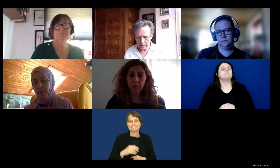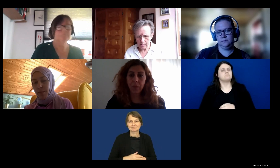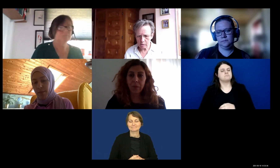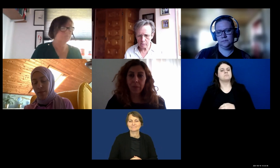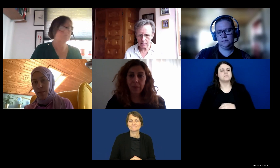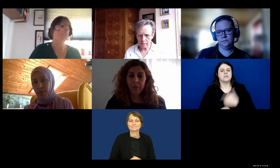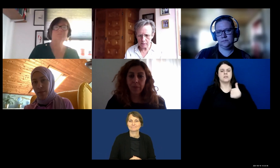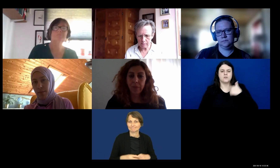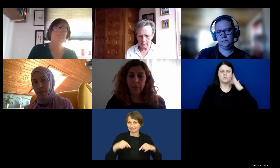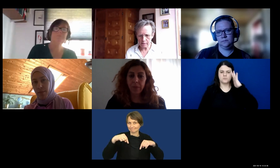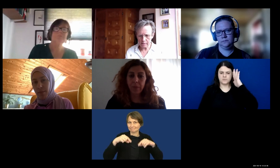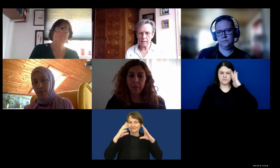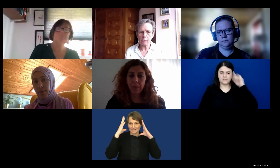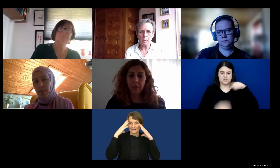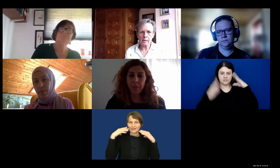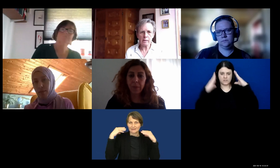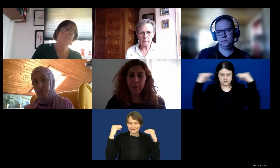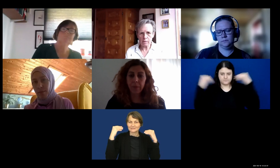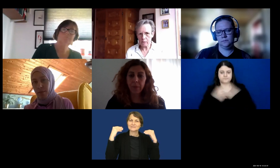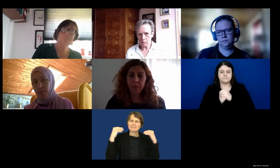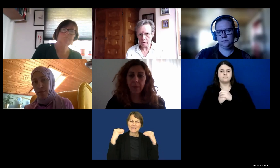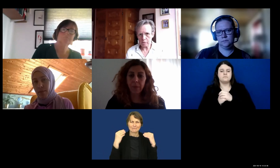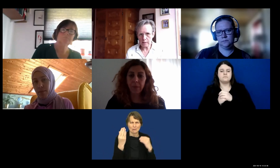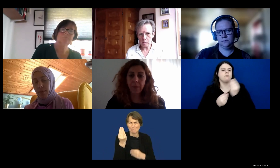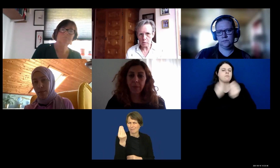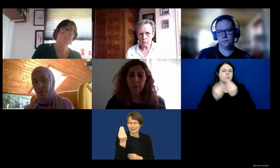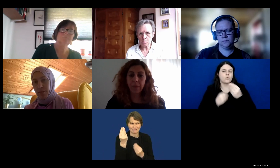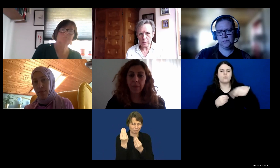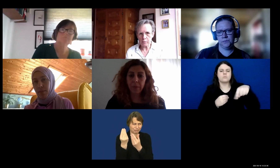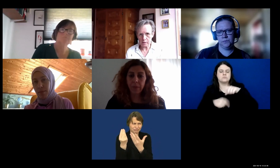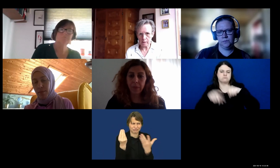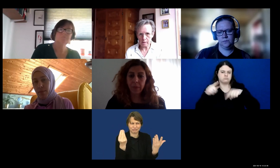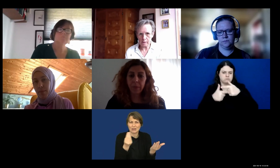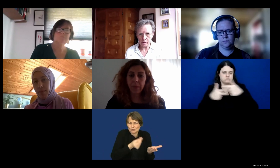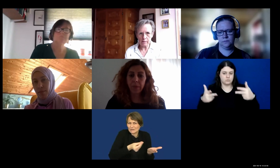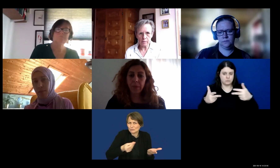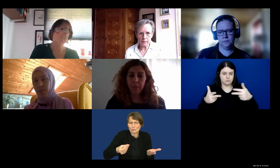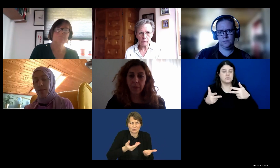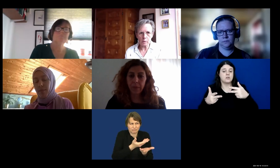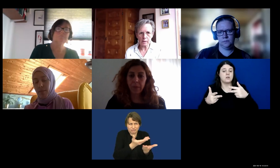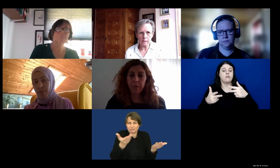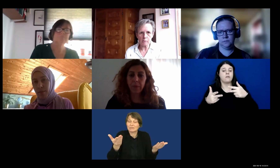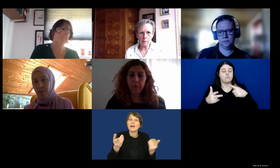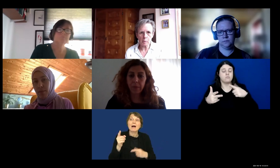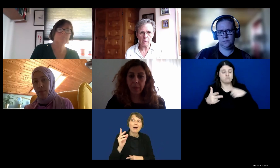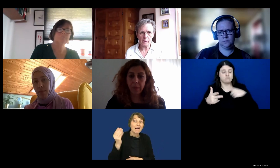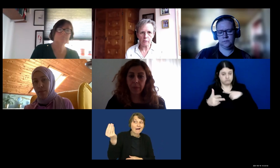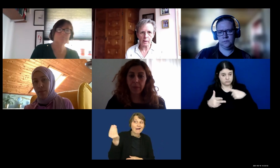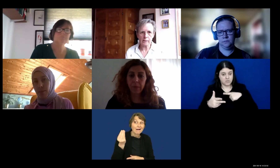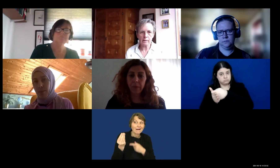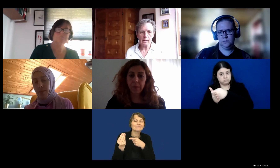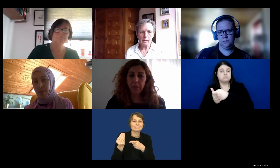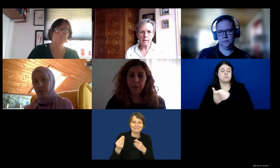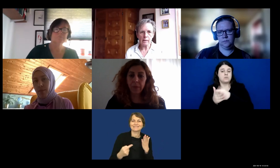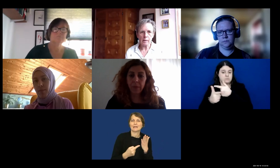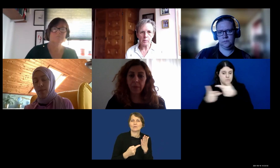in the Netherlands, there's a lot of money and resources available to pay for technology if it would exist people who are